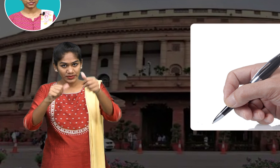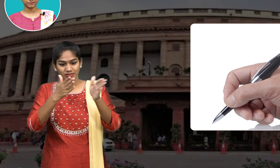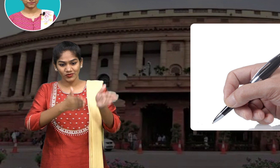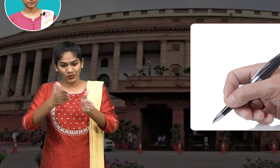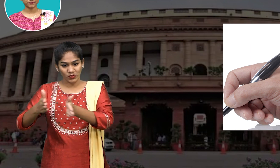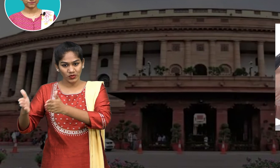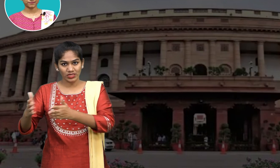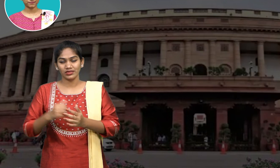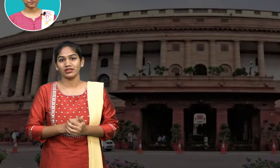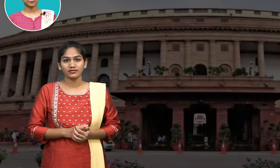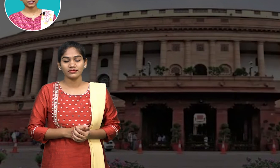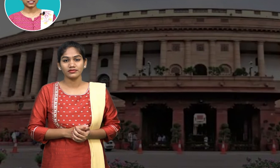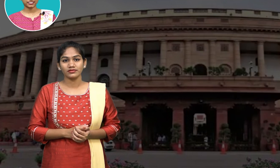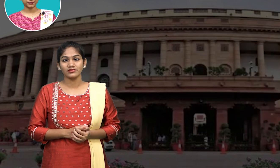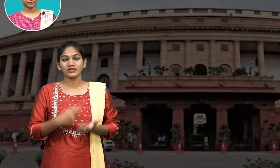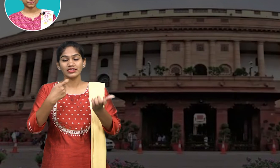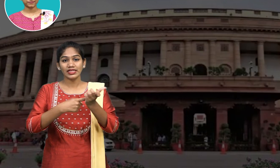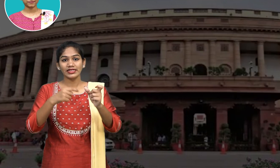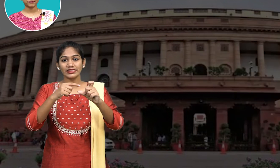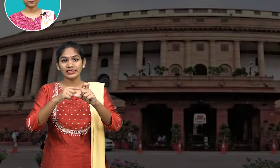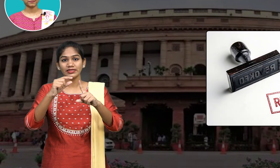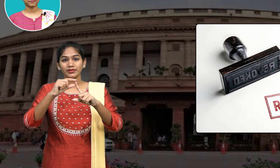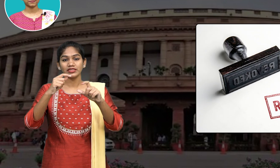methodically, repealed,